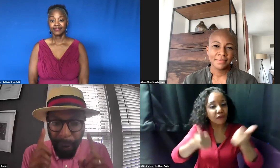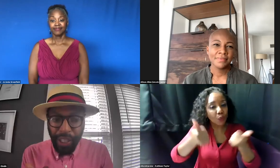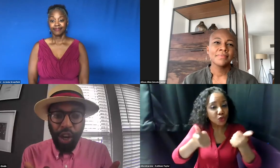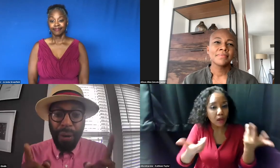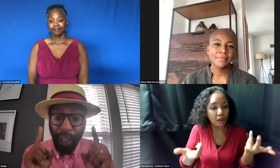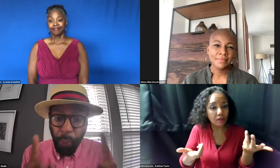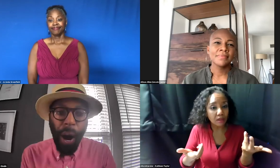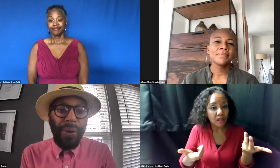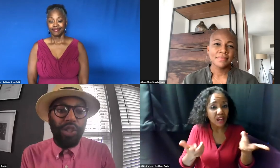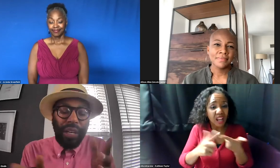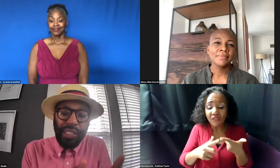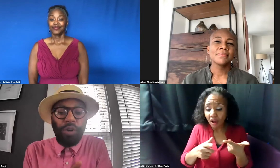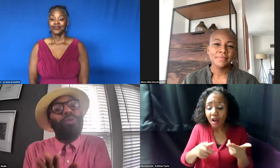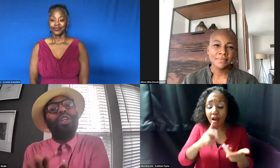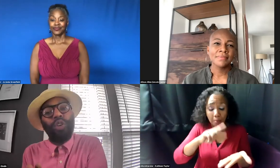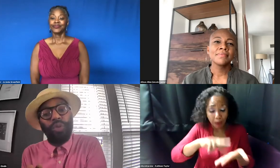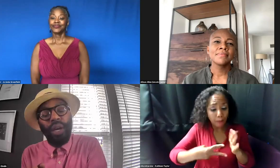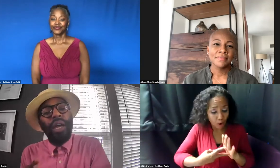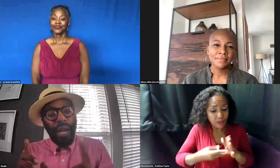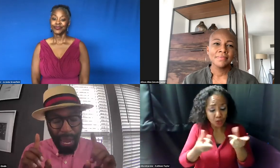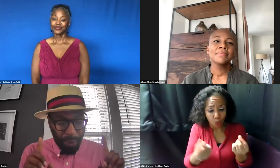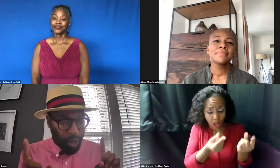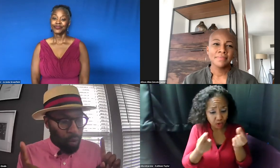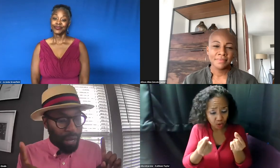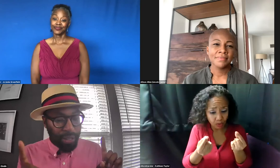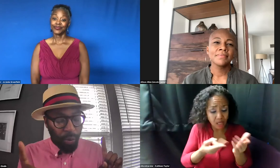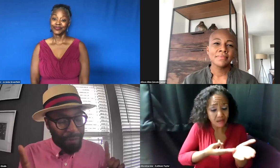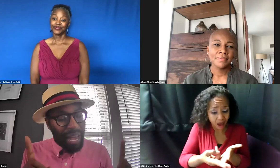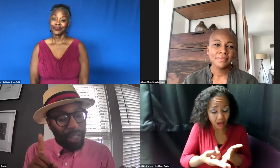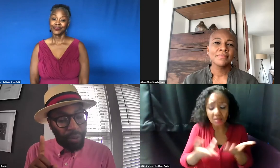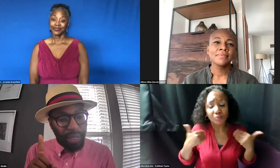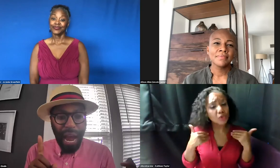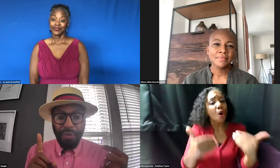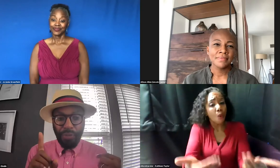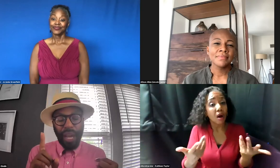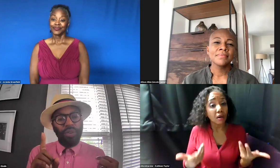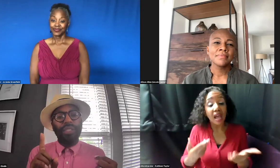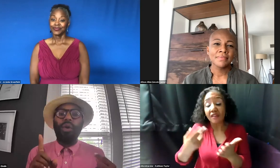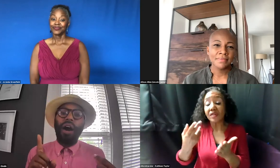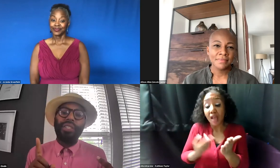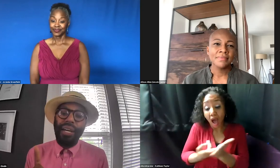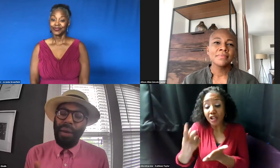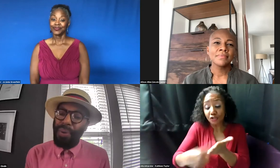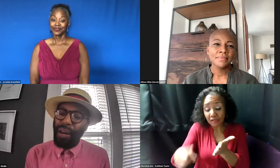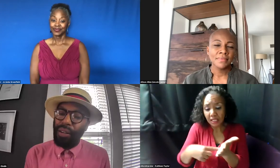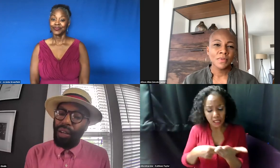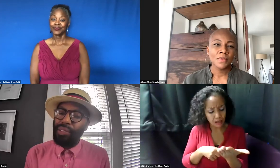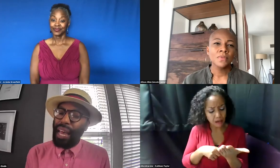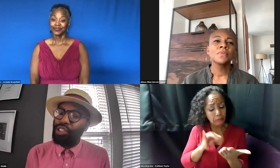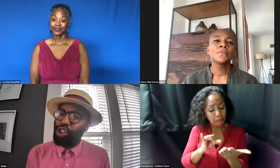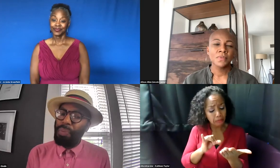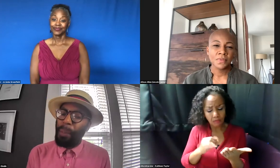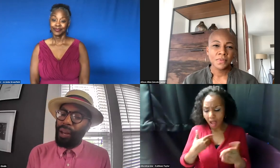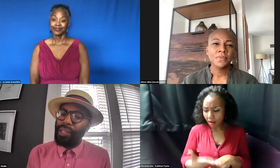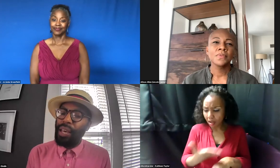if you operate with discernment and true purpose, you can distinguish between the two. Mm-hmm. And what I do is, you know, if it's honest critique, I reflect on it and say, wow, Chris, how can I be better? Because